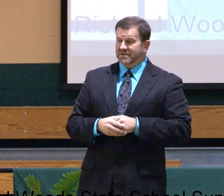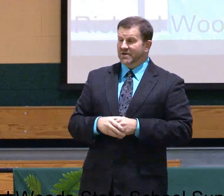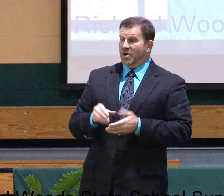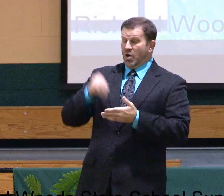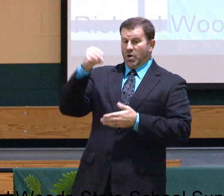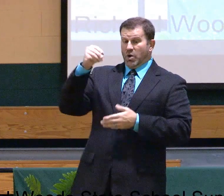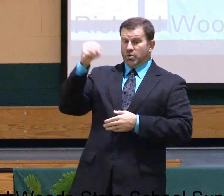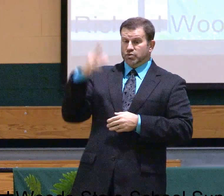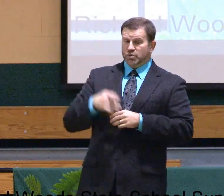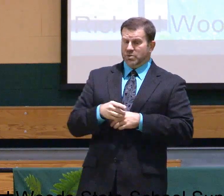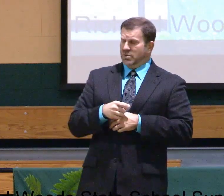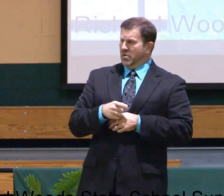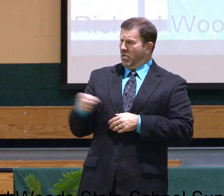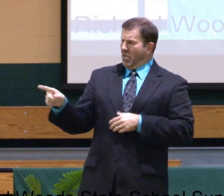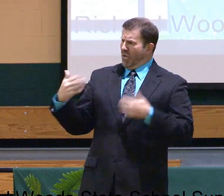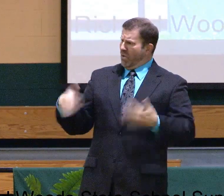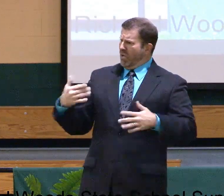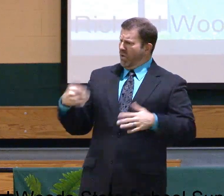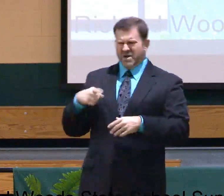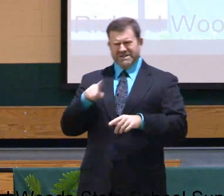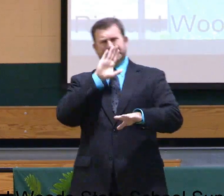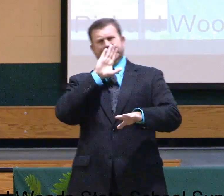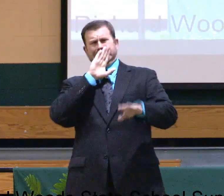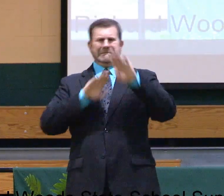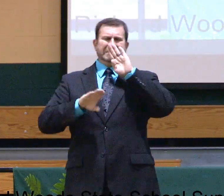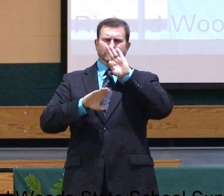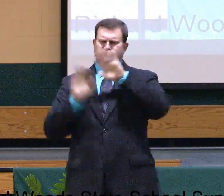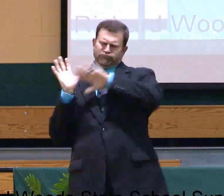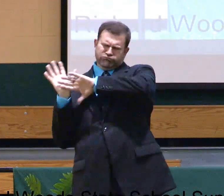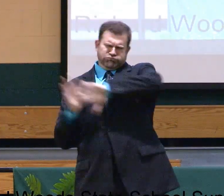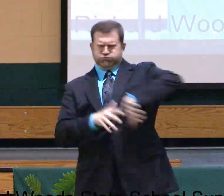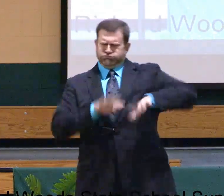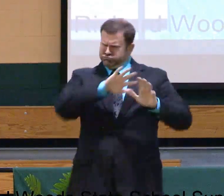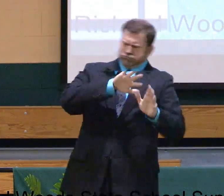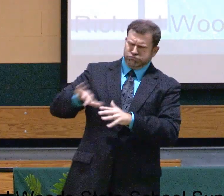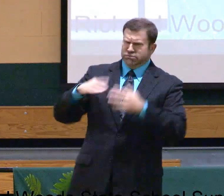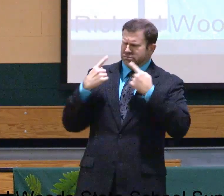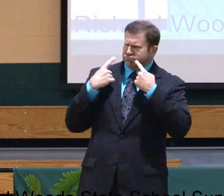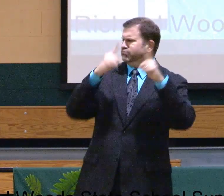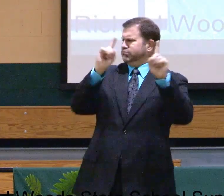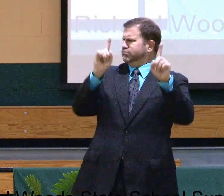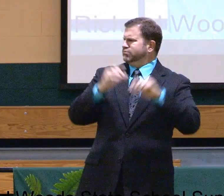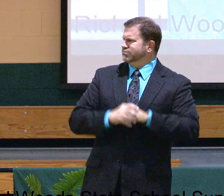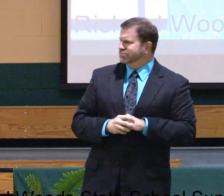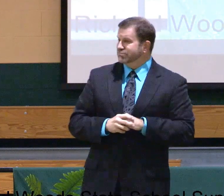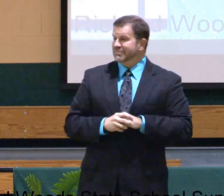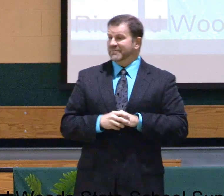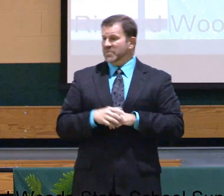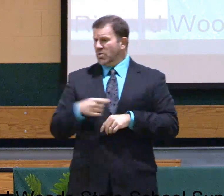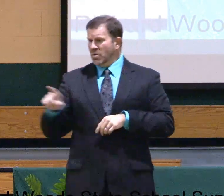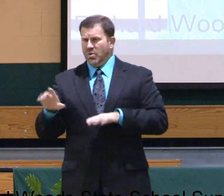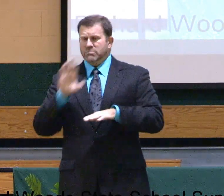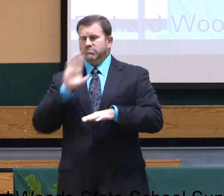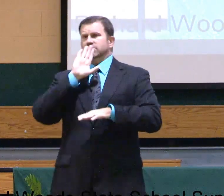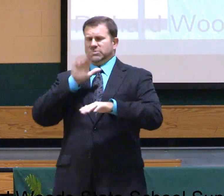you are excellent overcomers. The challenges that you have faced, the difficulties that you have